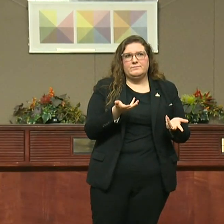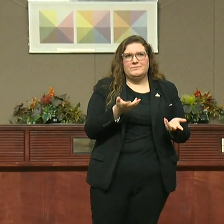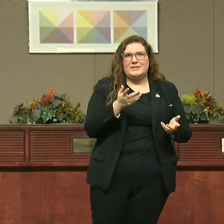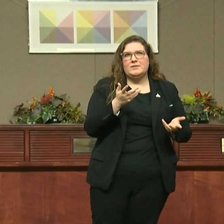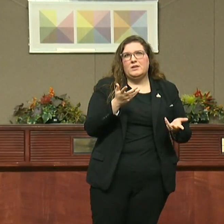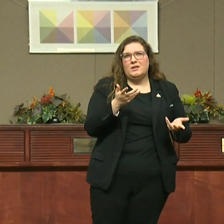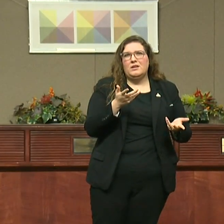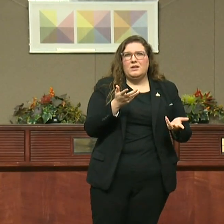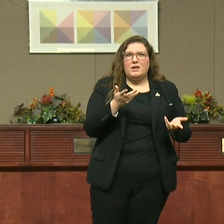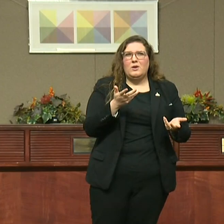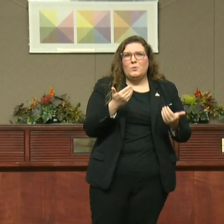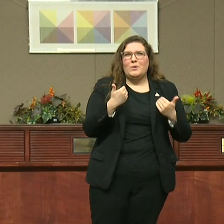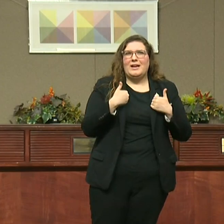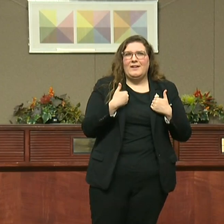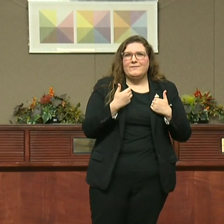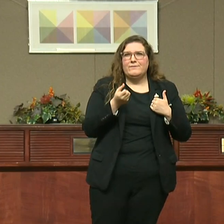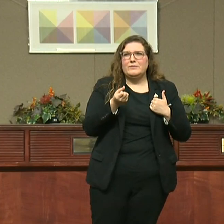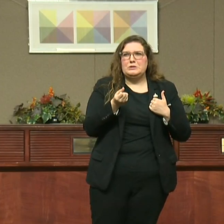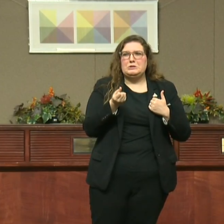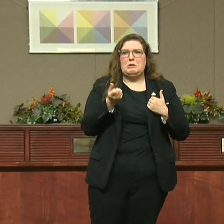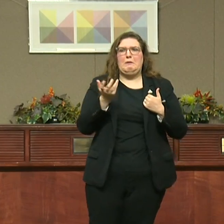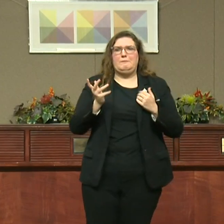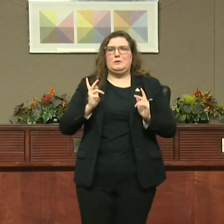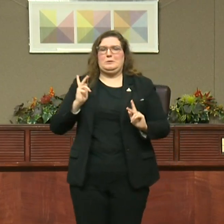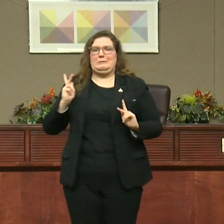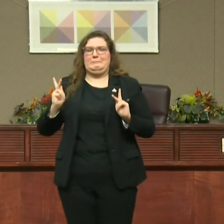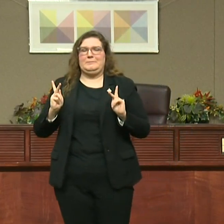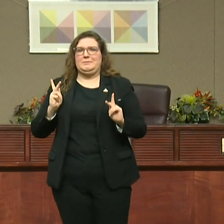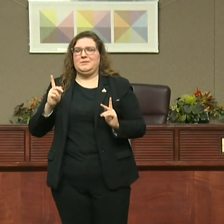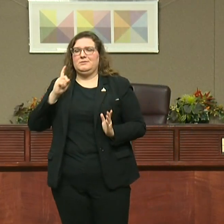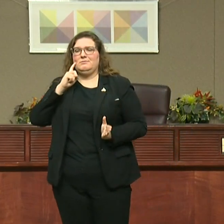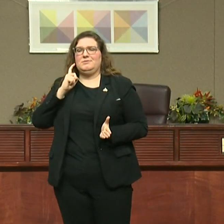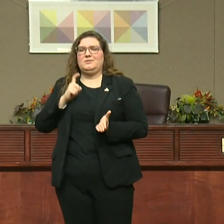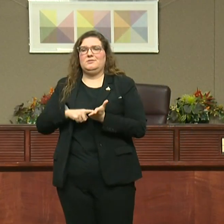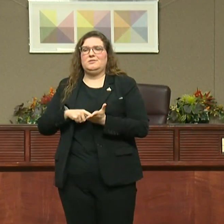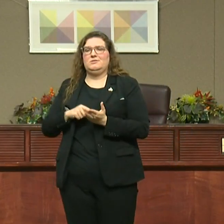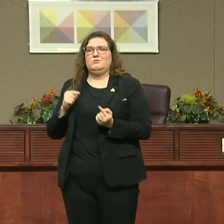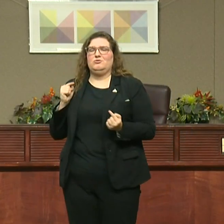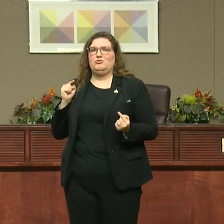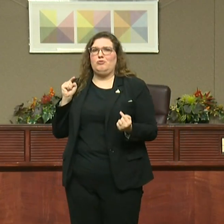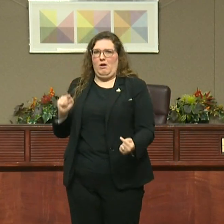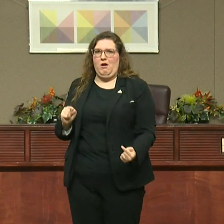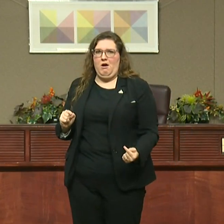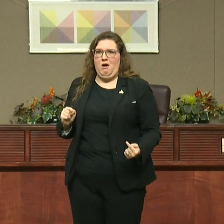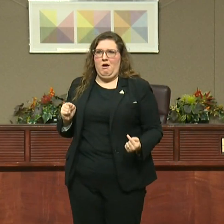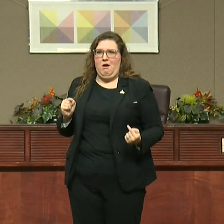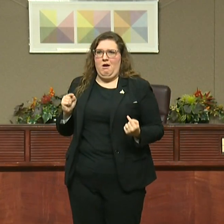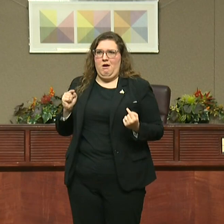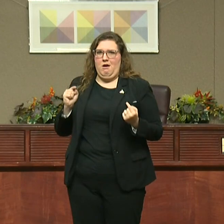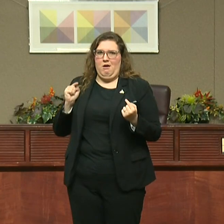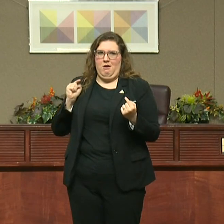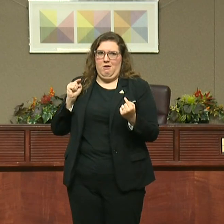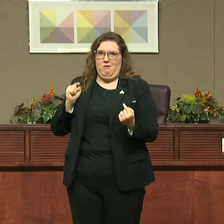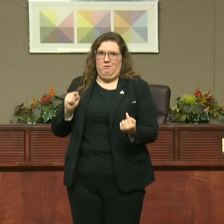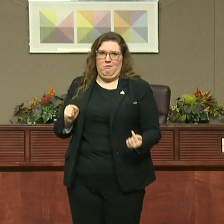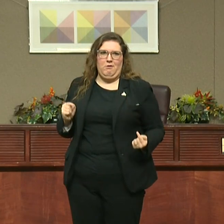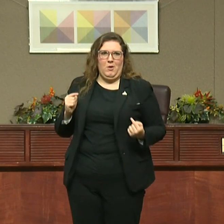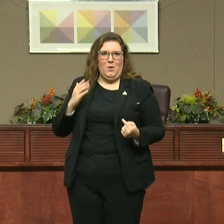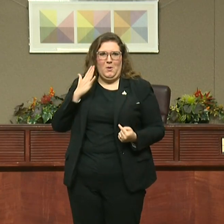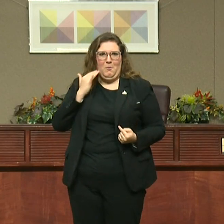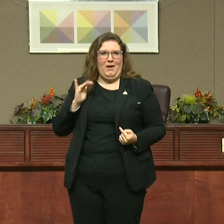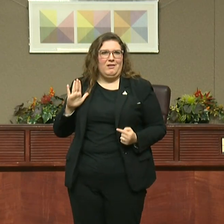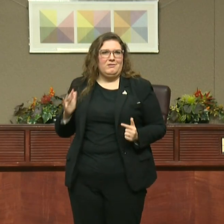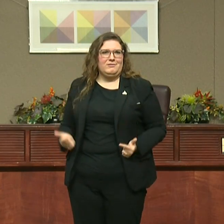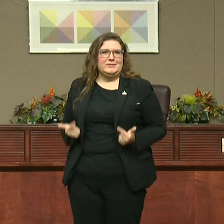Then there are some people who are still struggling, still have the crisis that is raging in their lives. And so